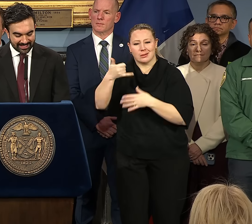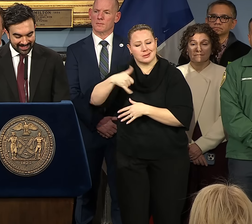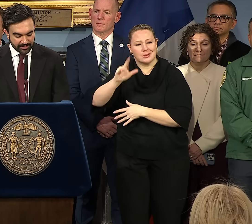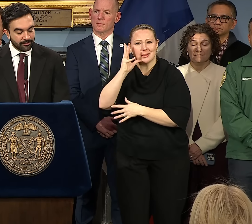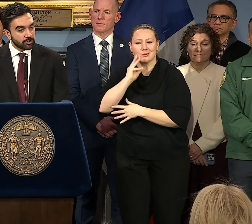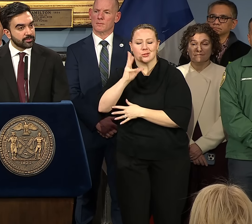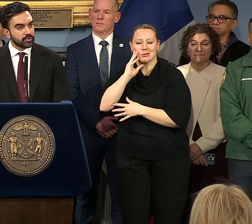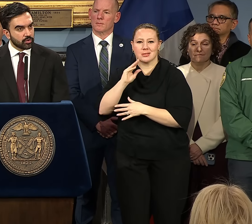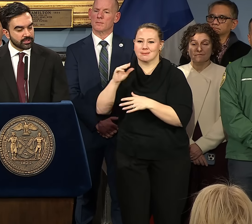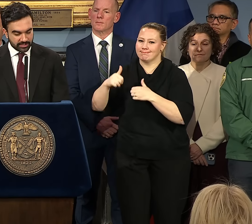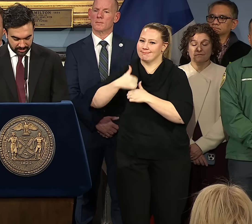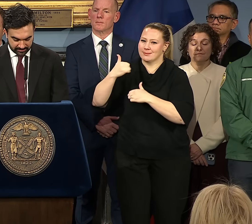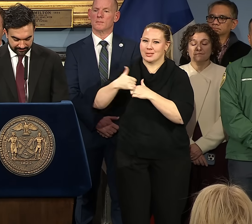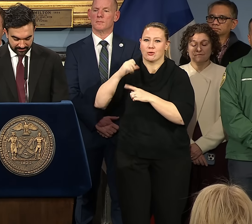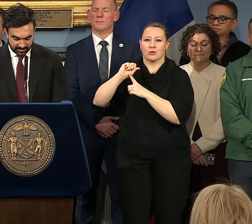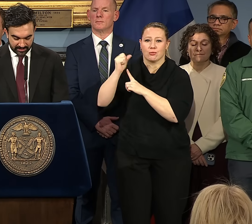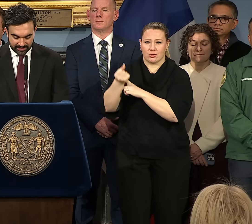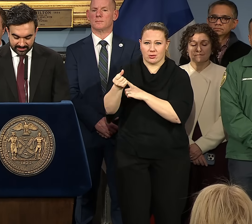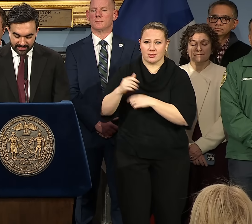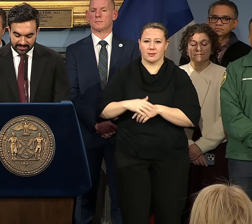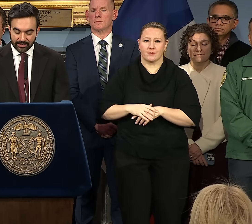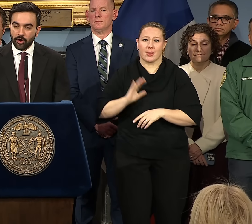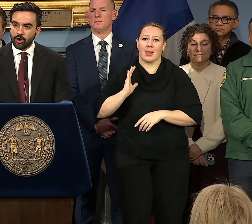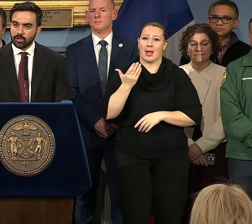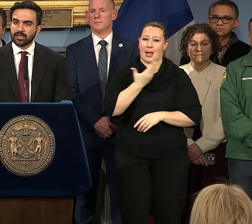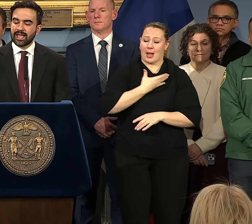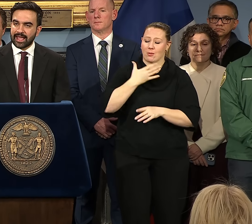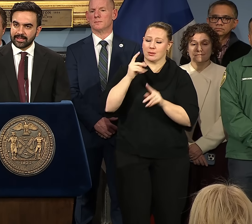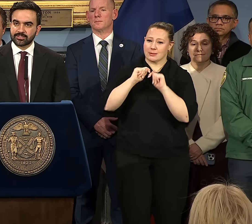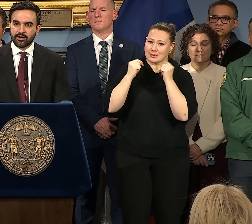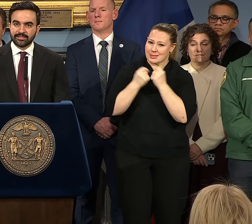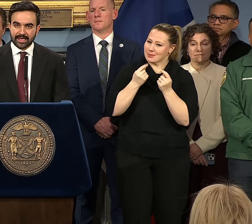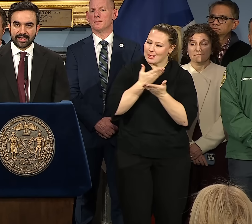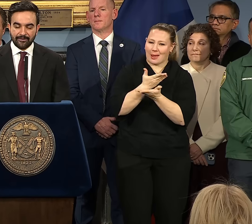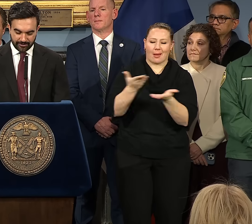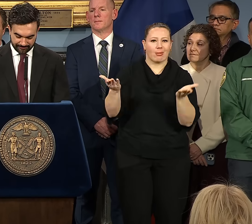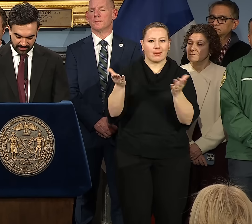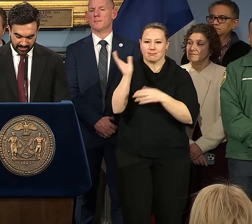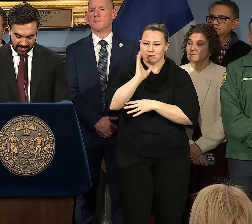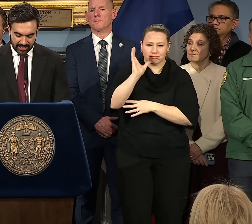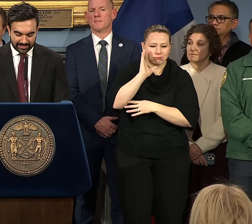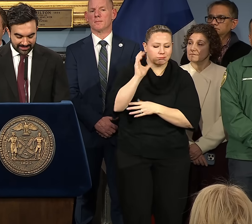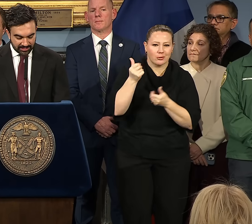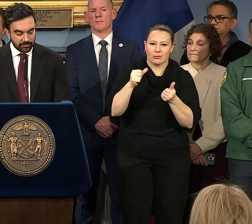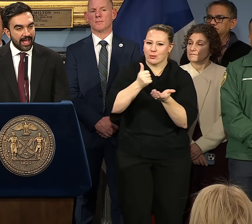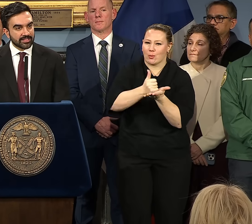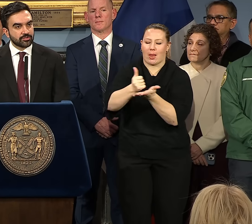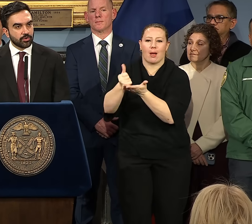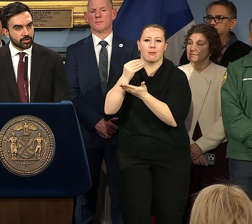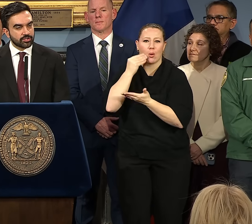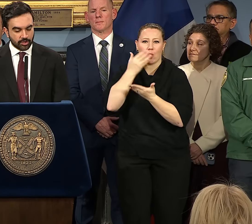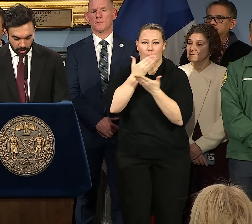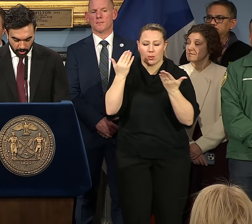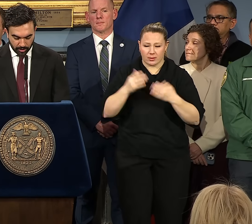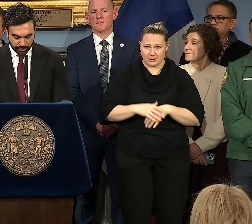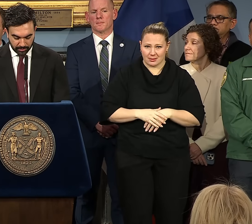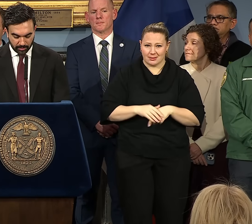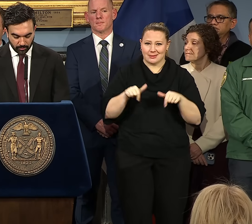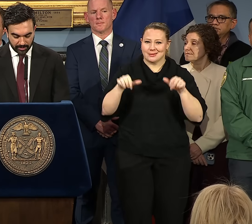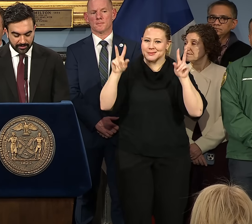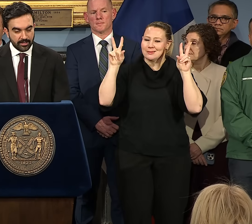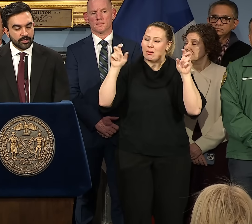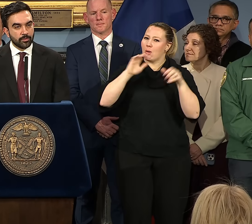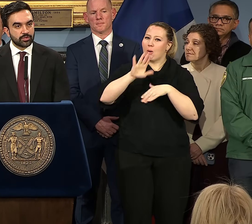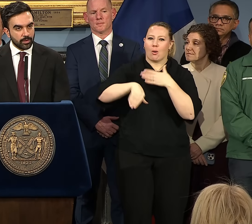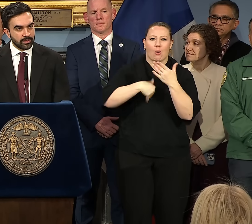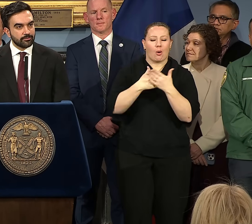today to connect vulnerable New Yorkers to shelter. This is an all-hands-on-deck effort. And I continue to ask New Yorkers to call